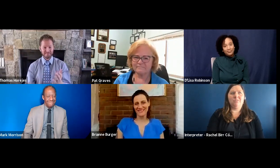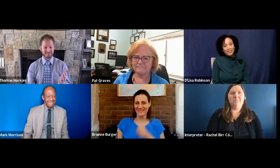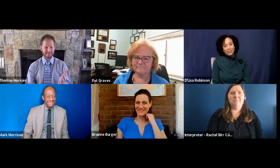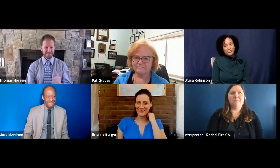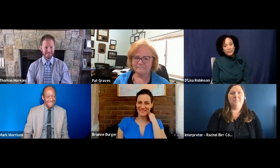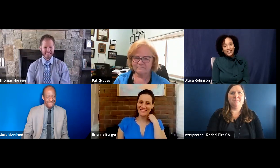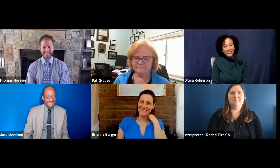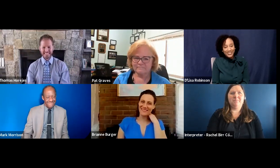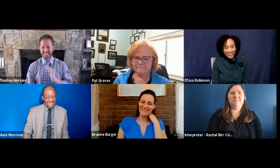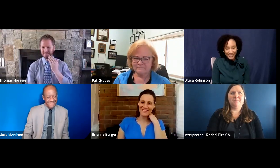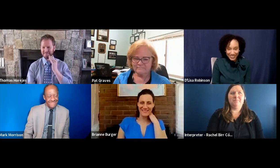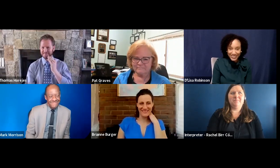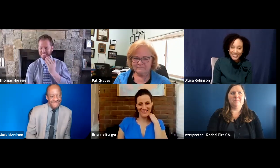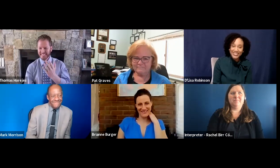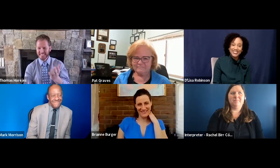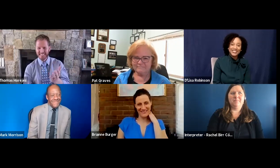question?